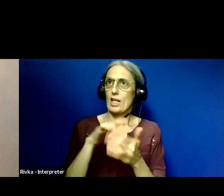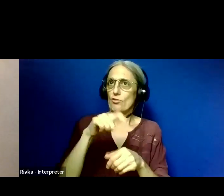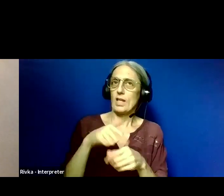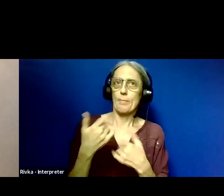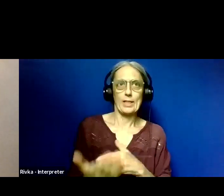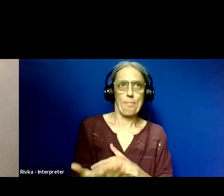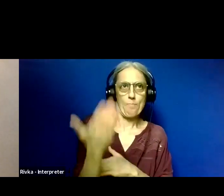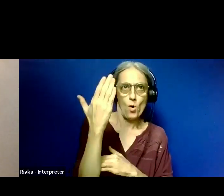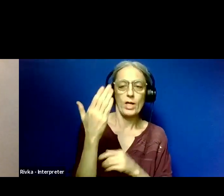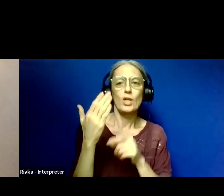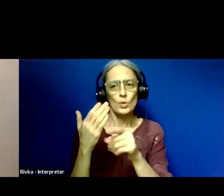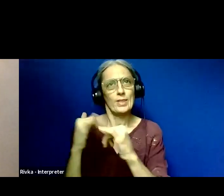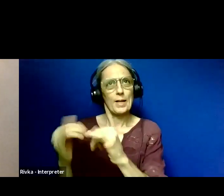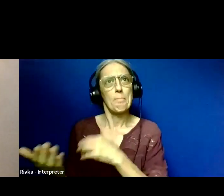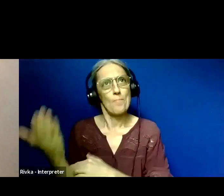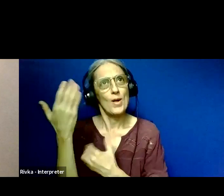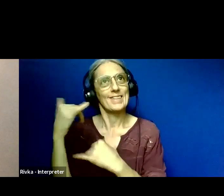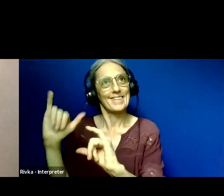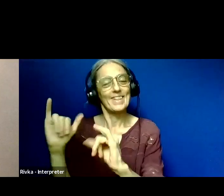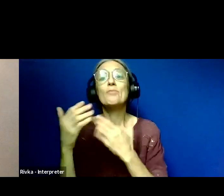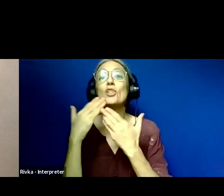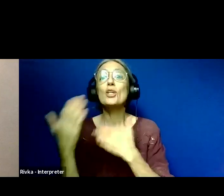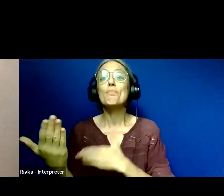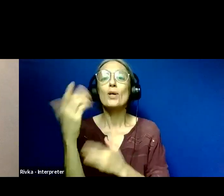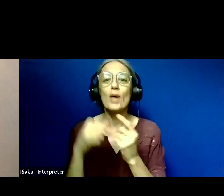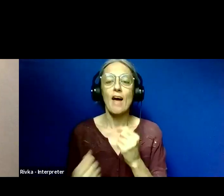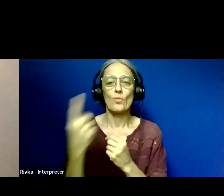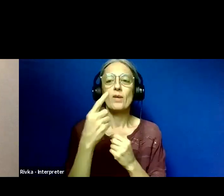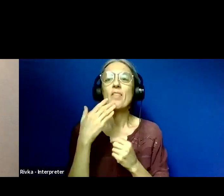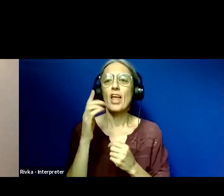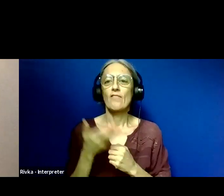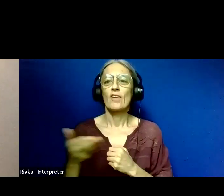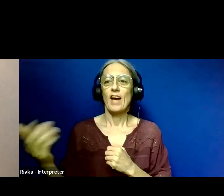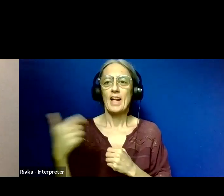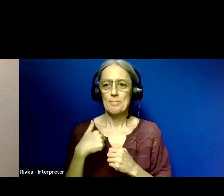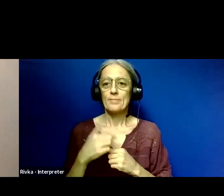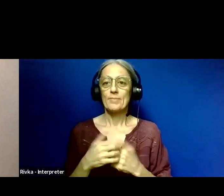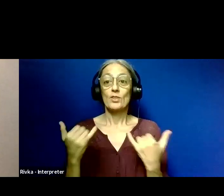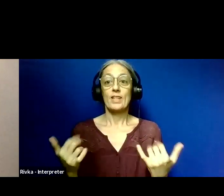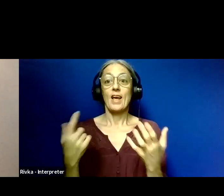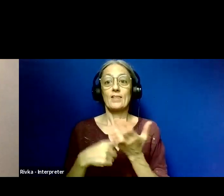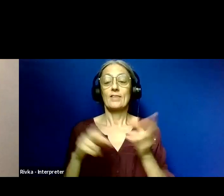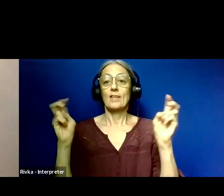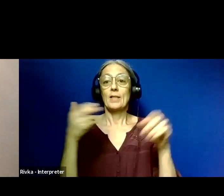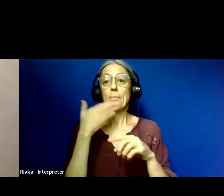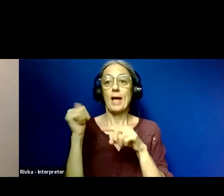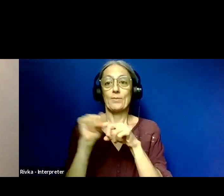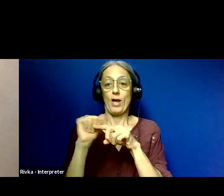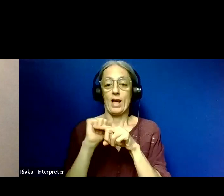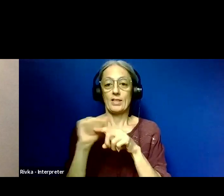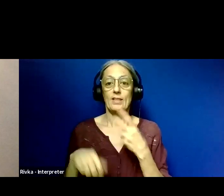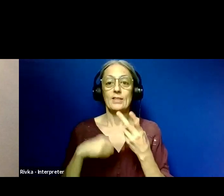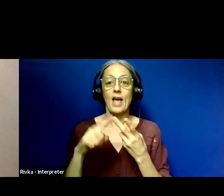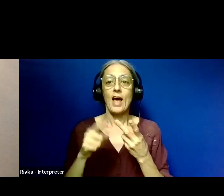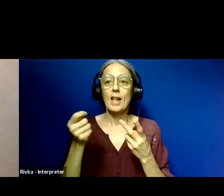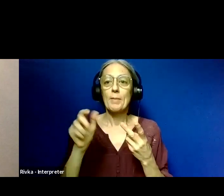to everyone. And thank you very much for having me. I'm going to talk today about best practices, also some history